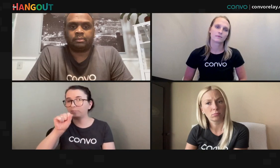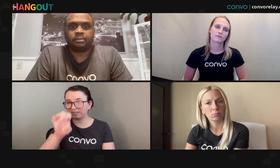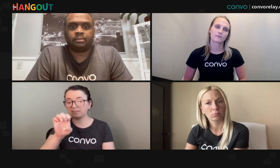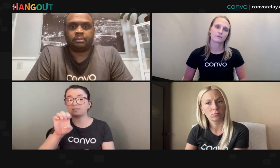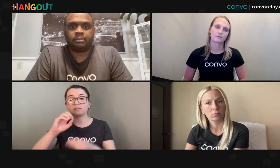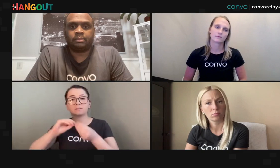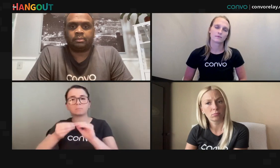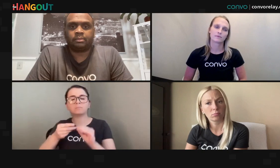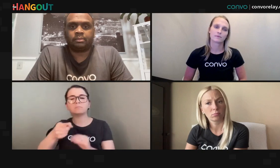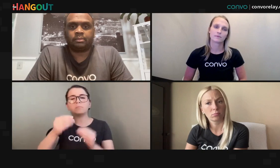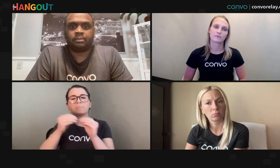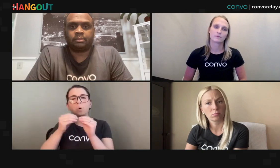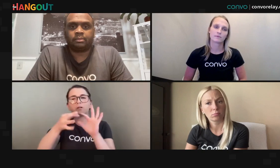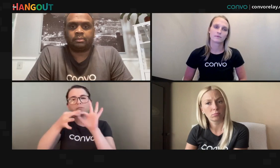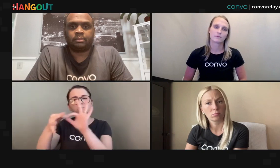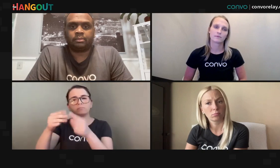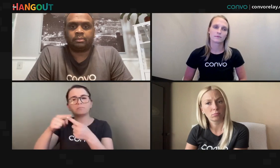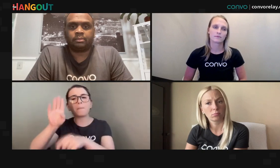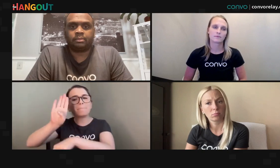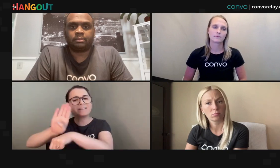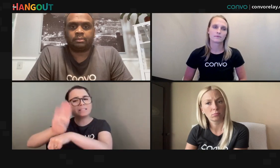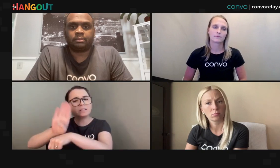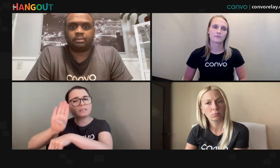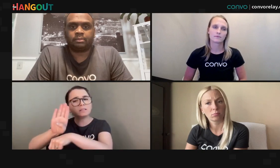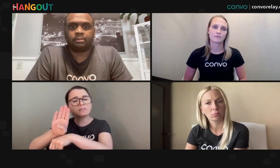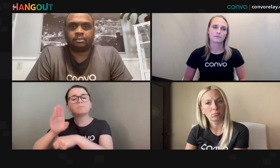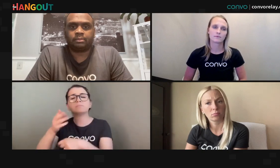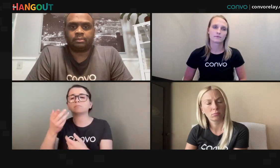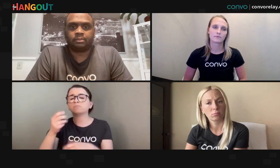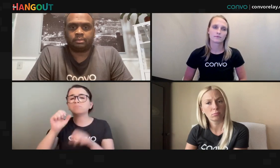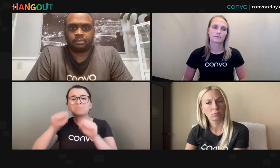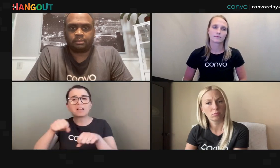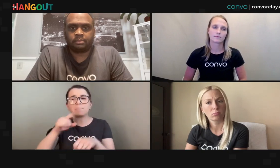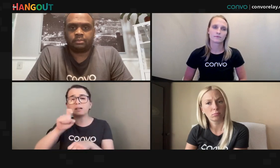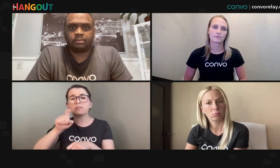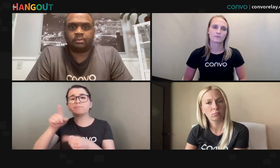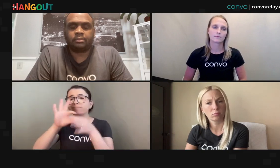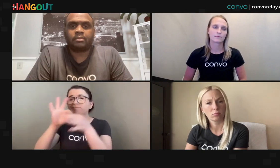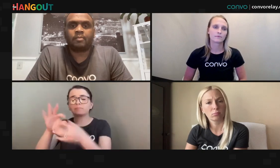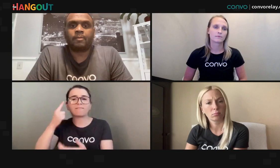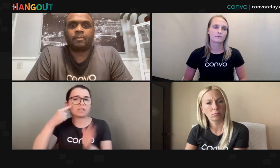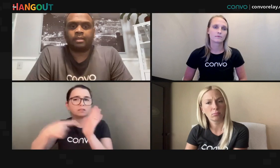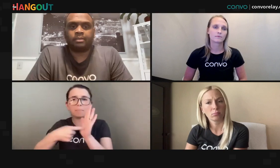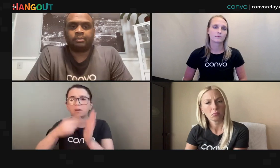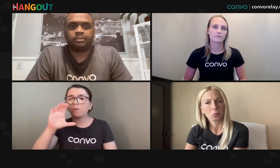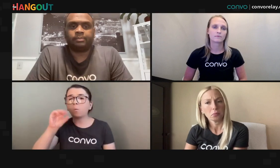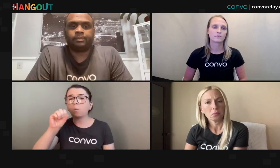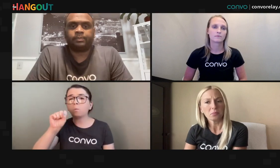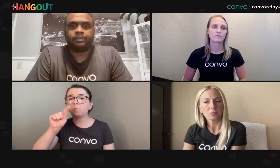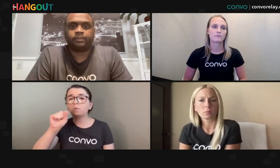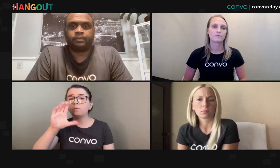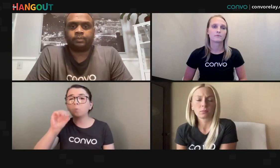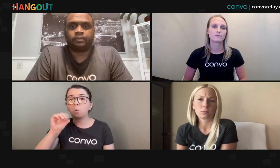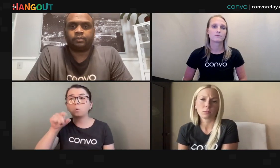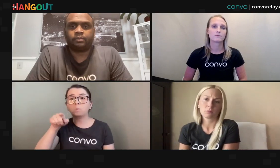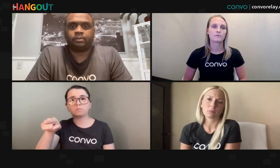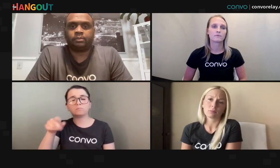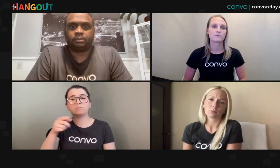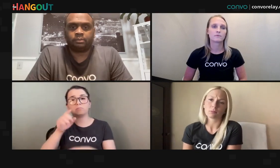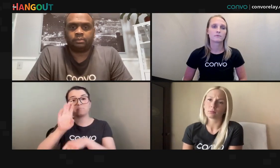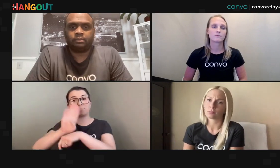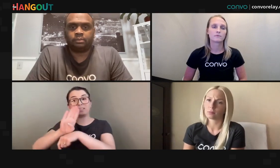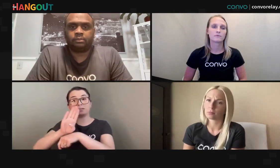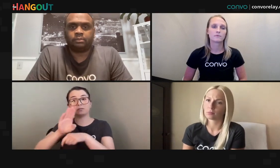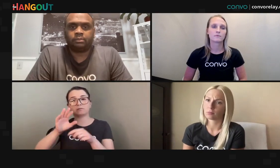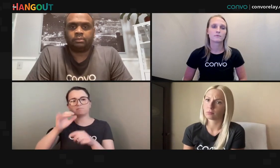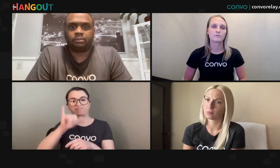Looking at the enterprise accounts, with their numbers, that's going to be tied to a business. So it could be tied into,